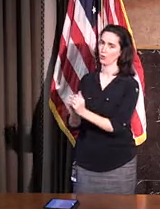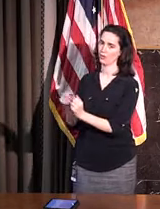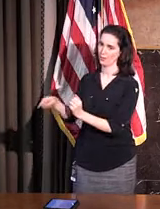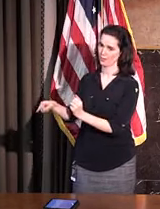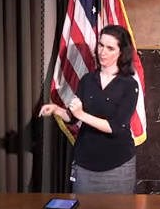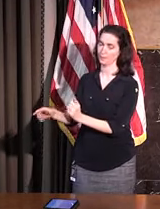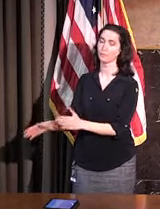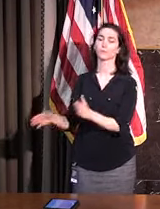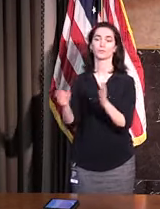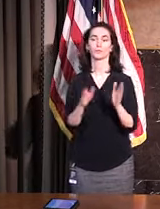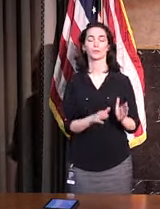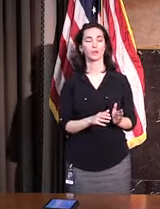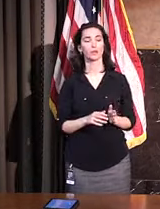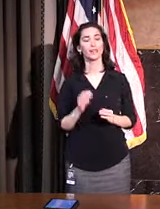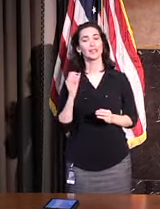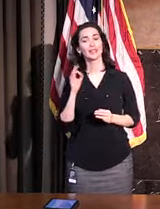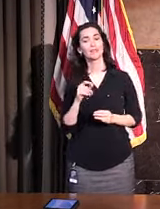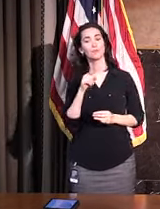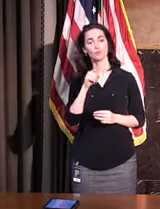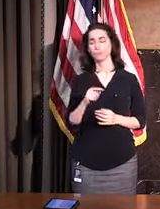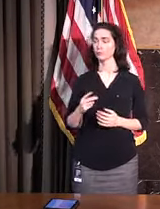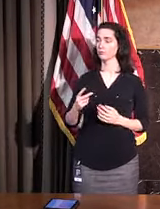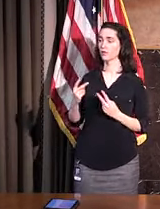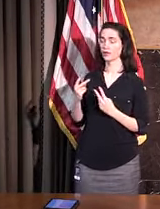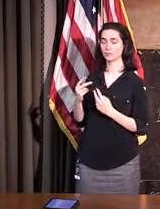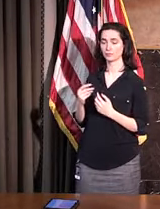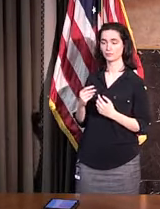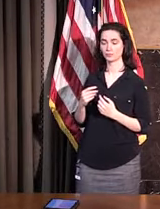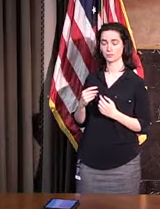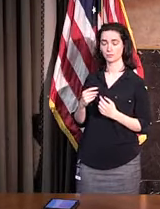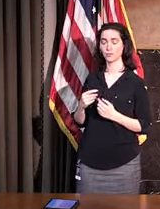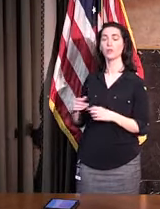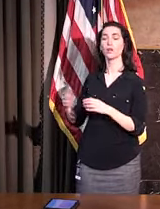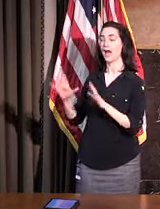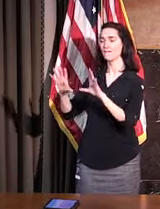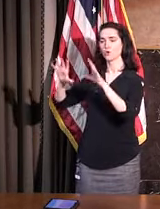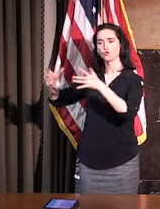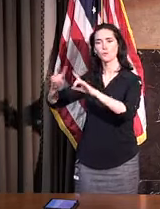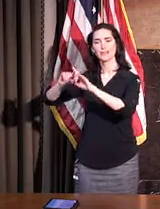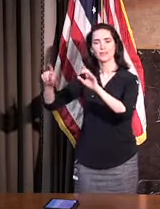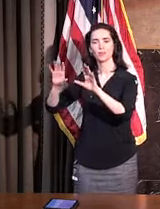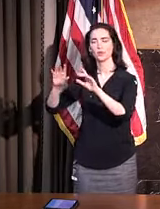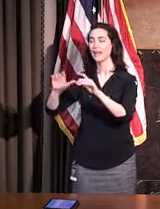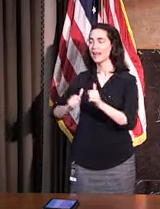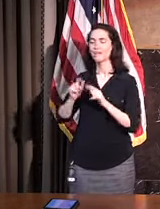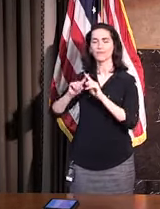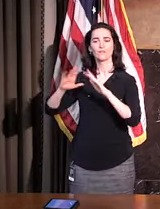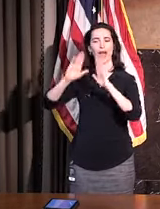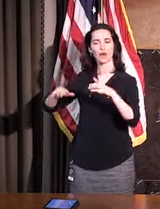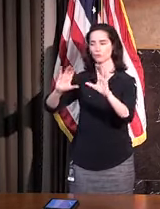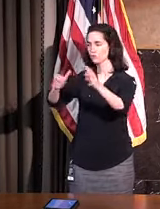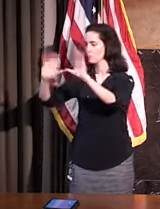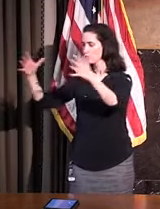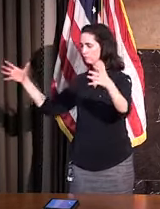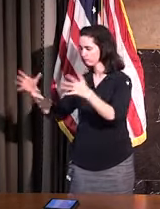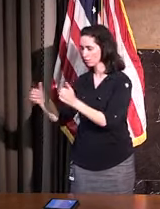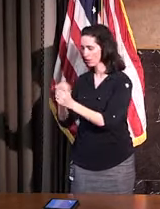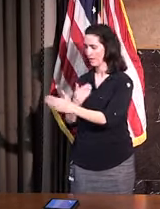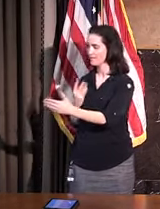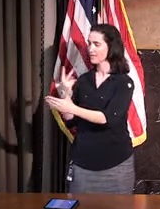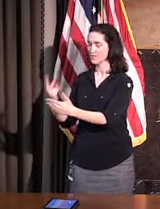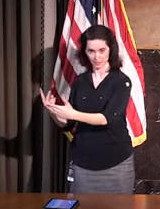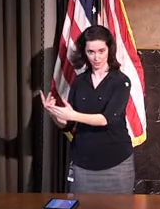Continue to wear masks and distance when you visit with unvaccinated members from multiple households. Continue to avoid